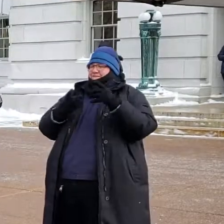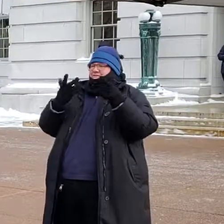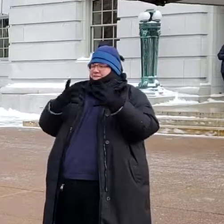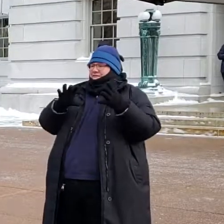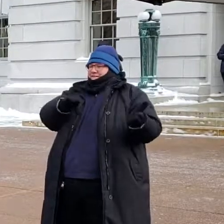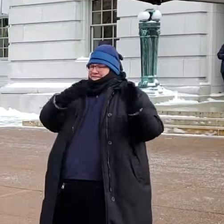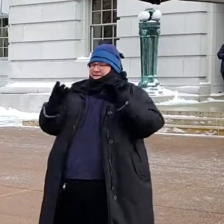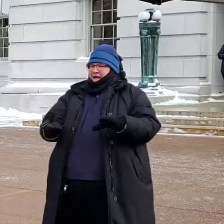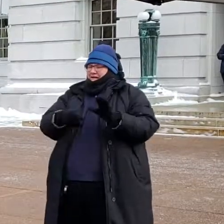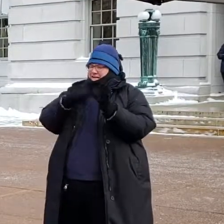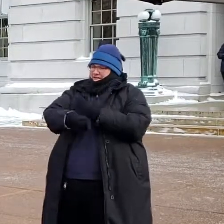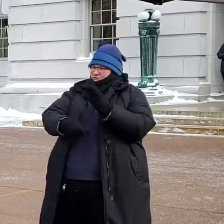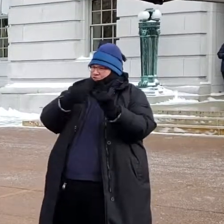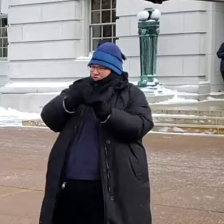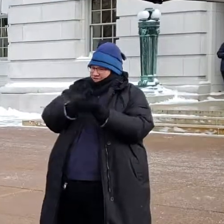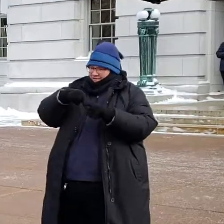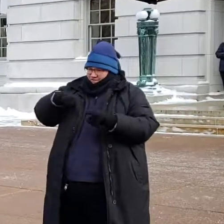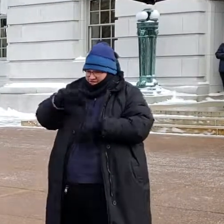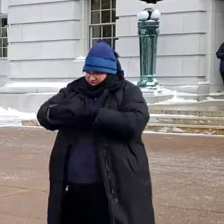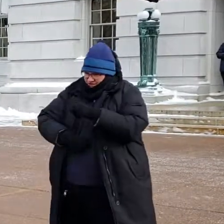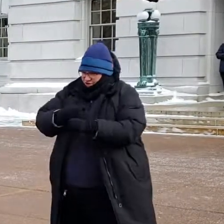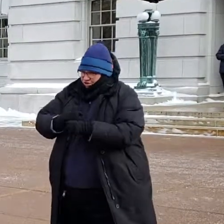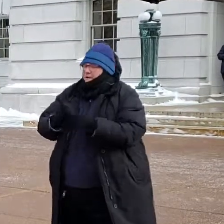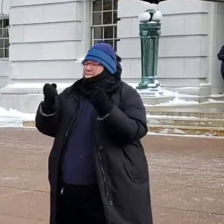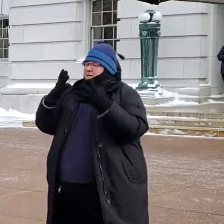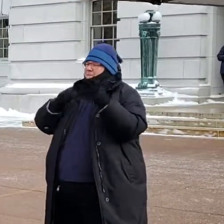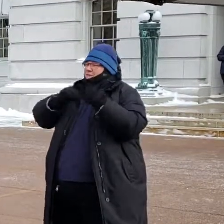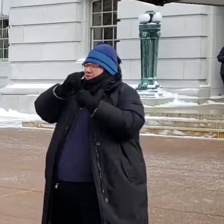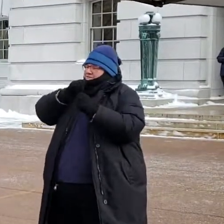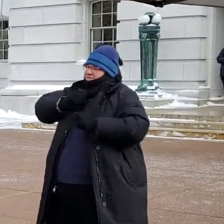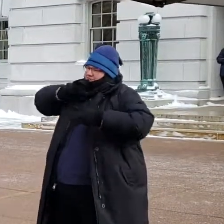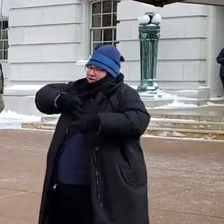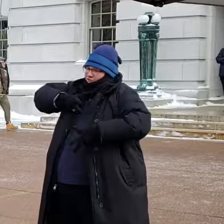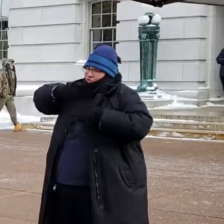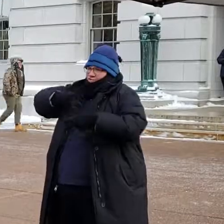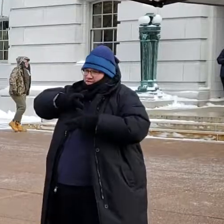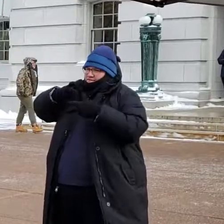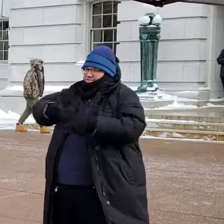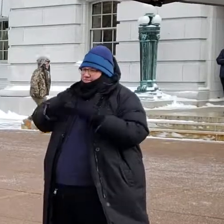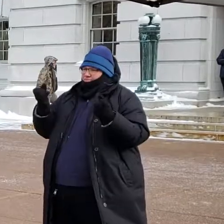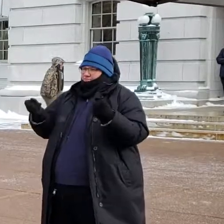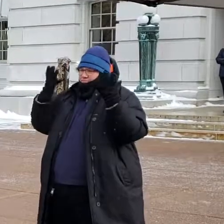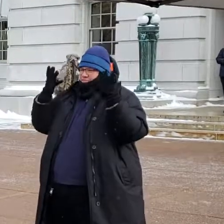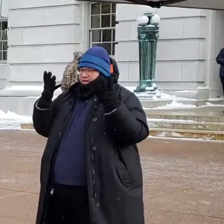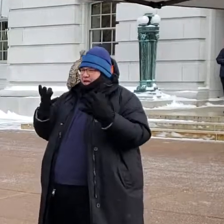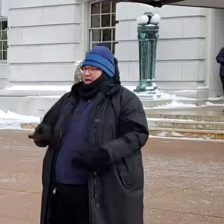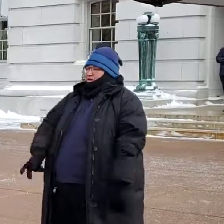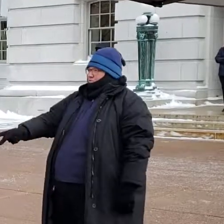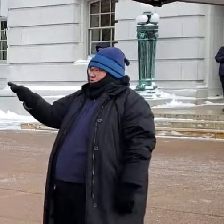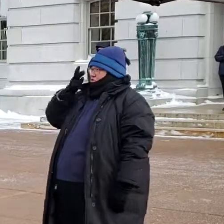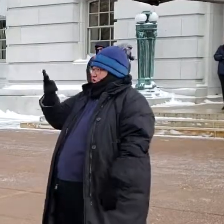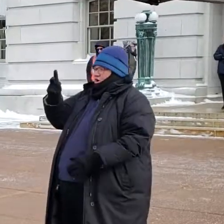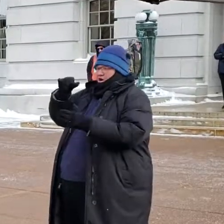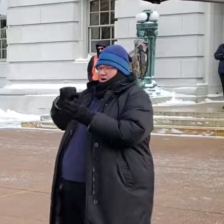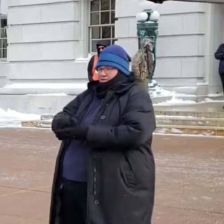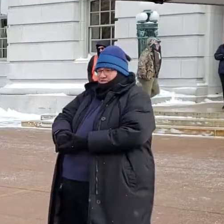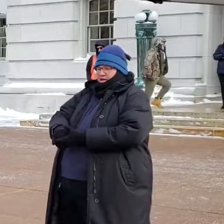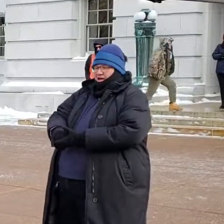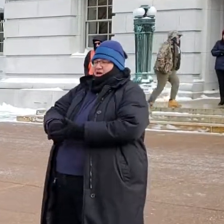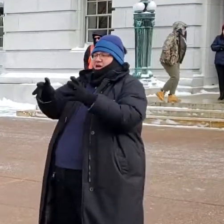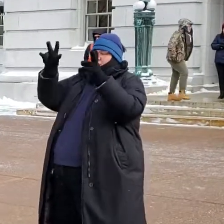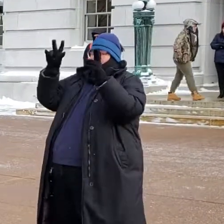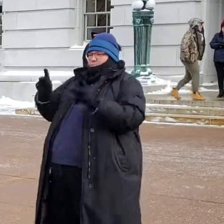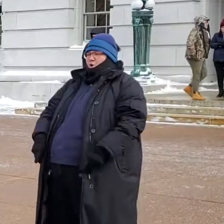We saw an accused rapist confirmed to the Supreme Court, a role he will hold for the rest of his privileged